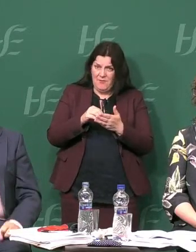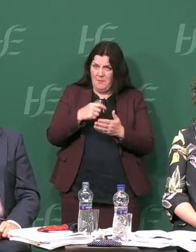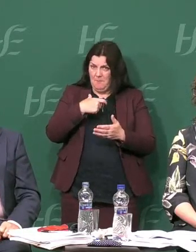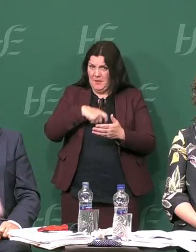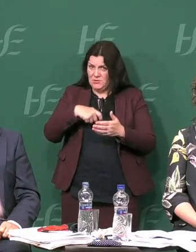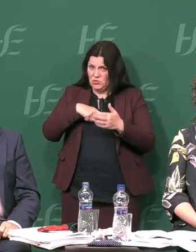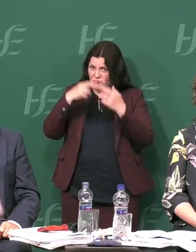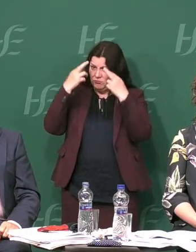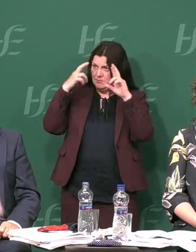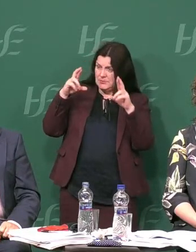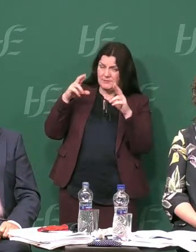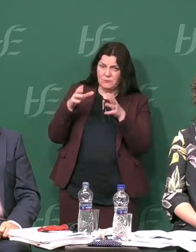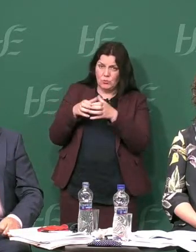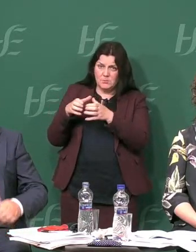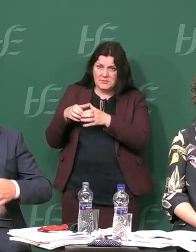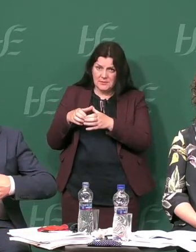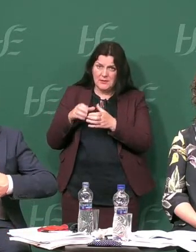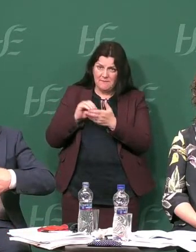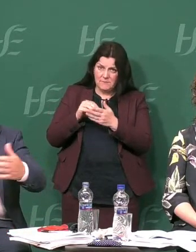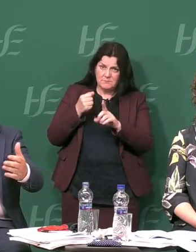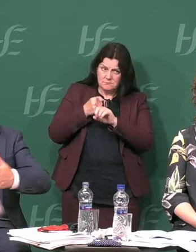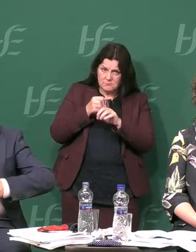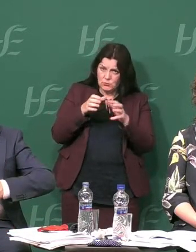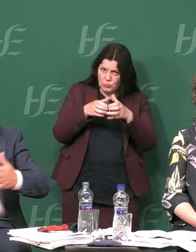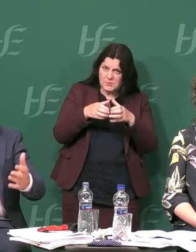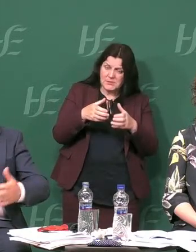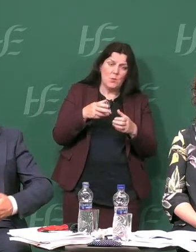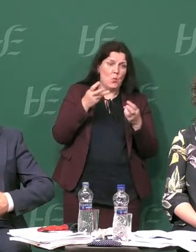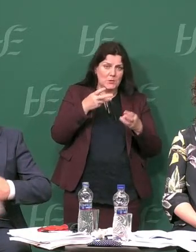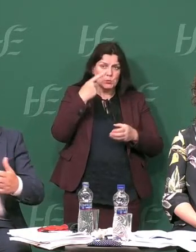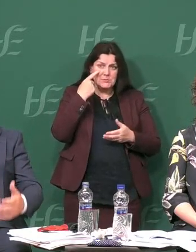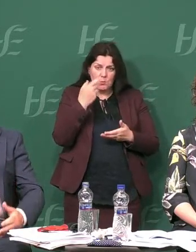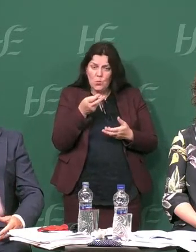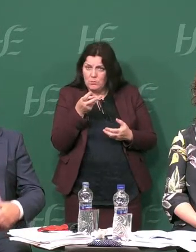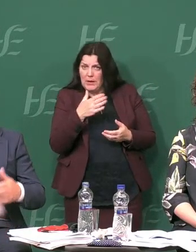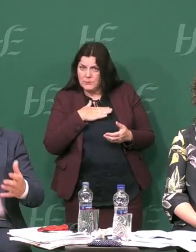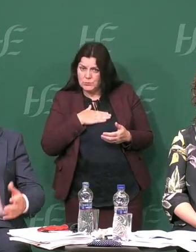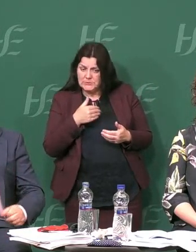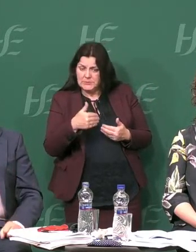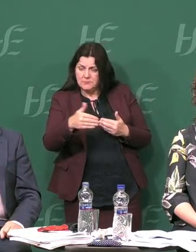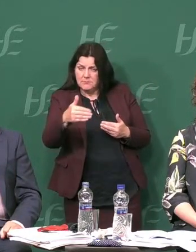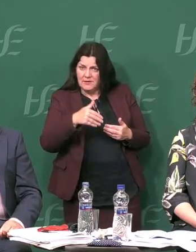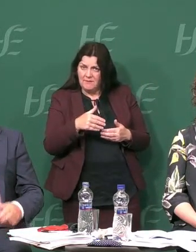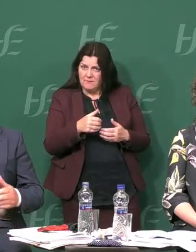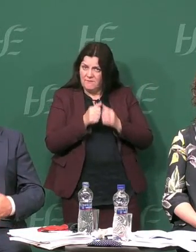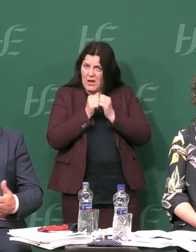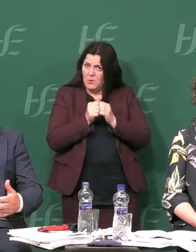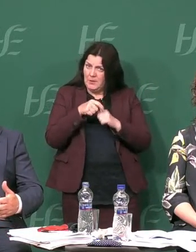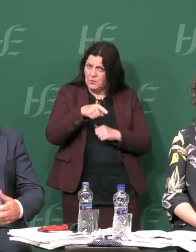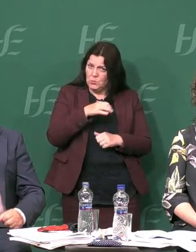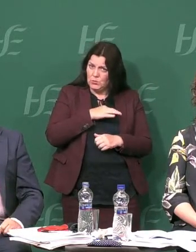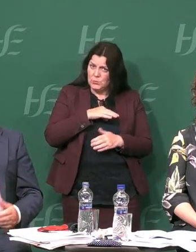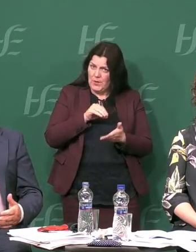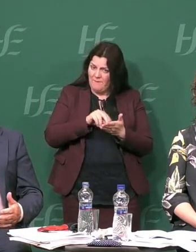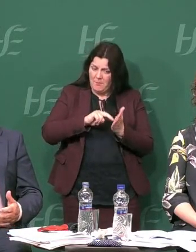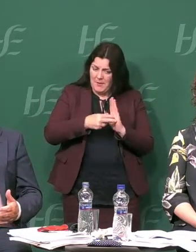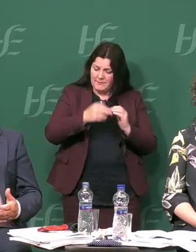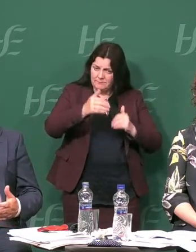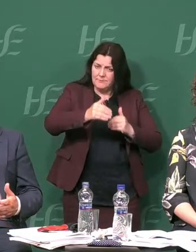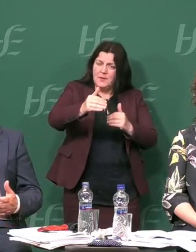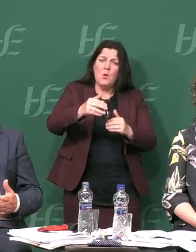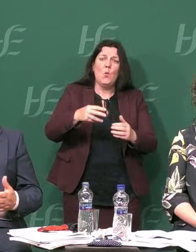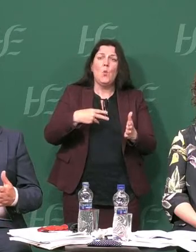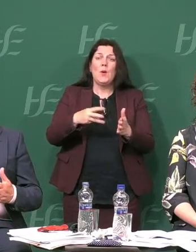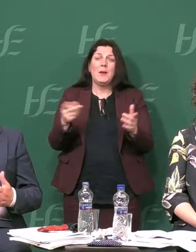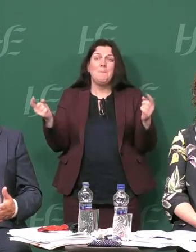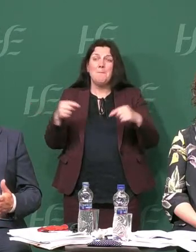that we have already engaged on, and trying to see that roadmap. I think that will be valuable for all of us. The second part of the question is, when are we going to be